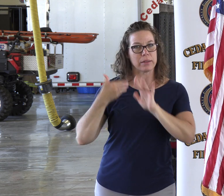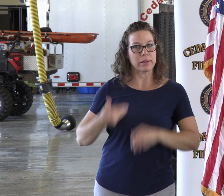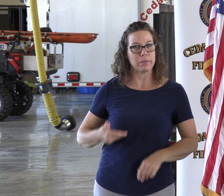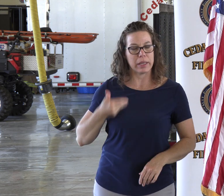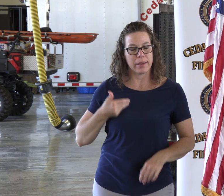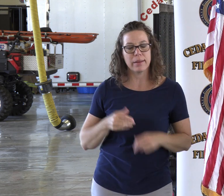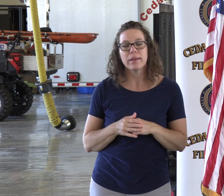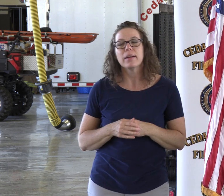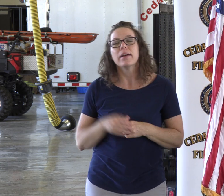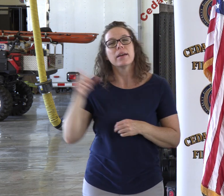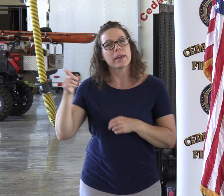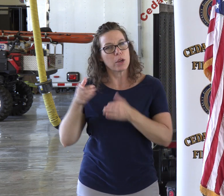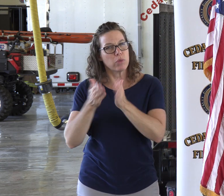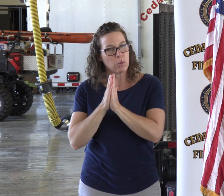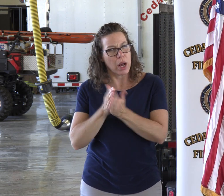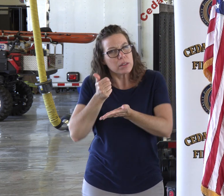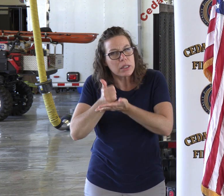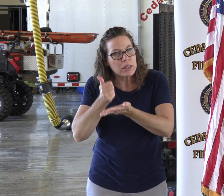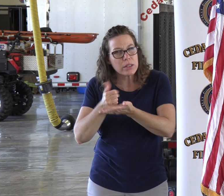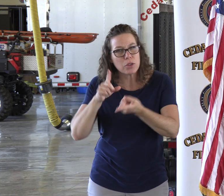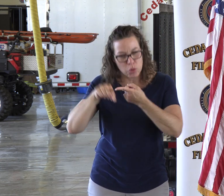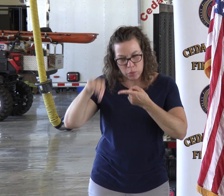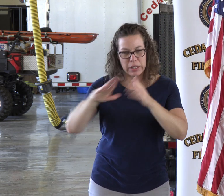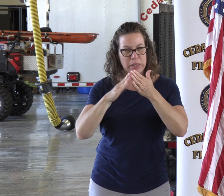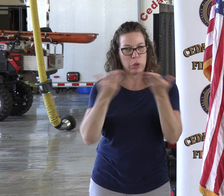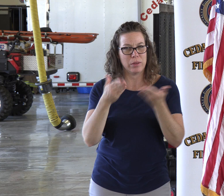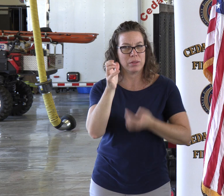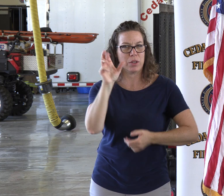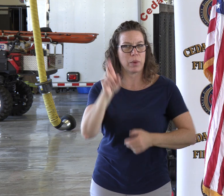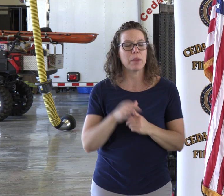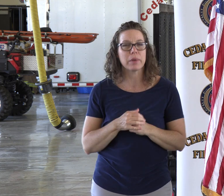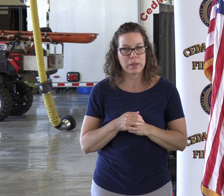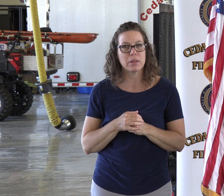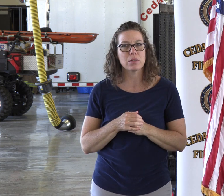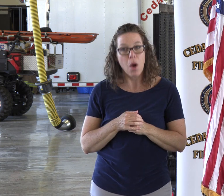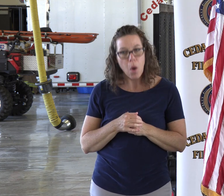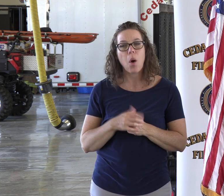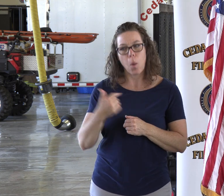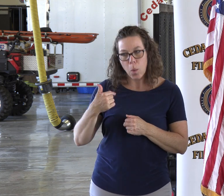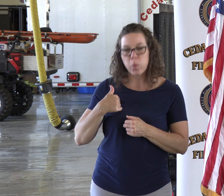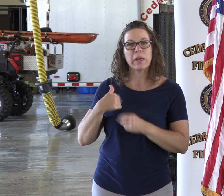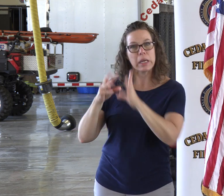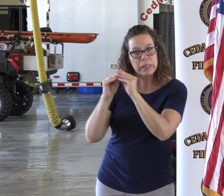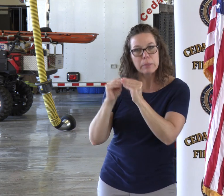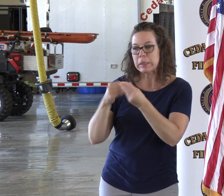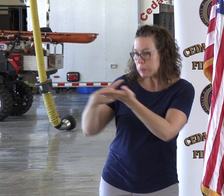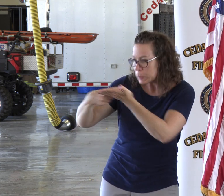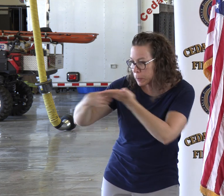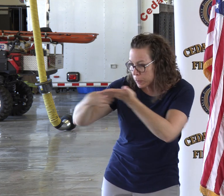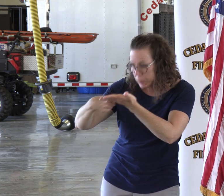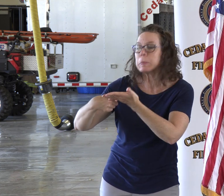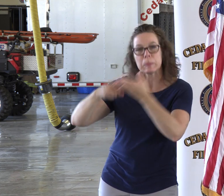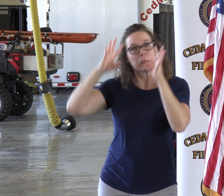with a request for assistance to the community of Cedar Rapids. After going through our checklist, a decision was